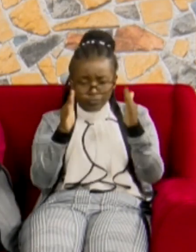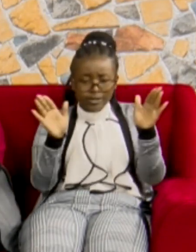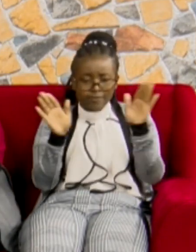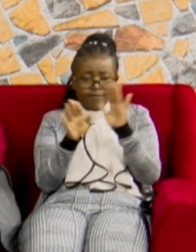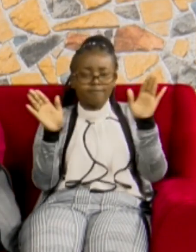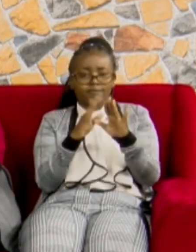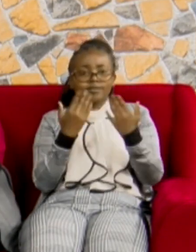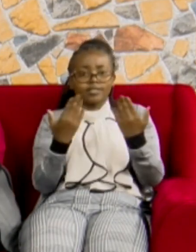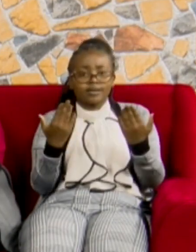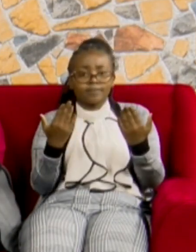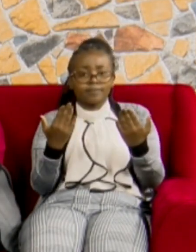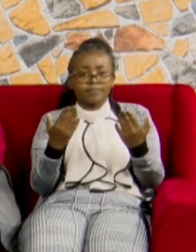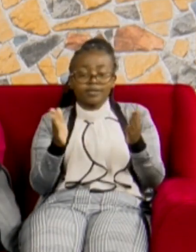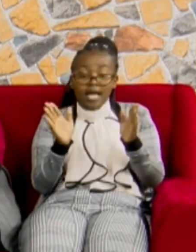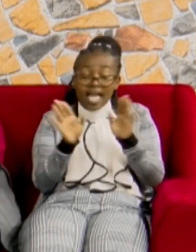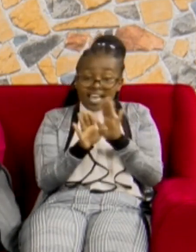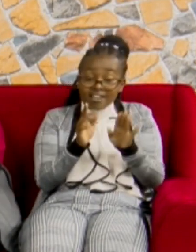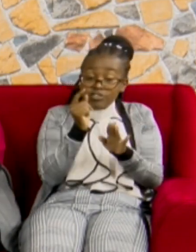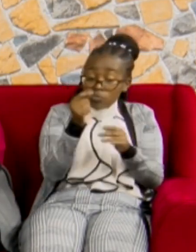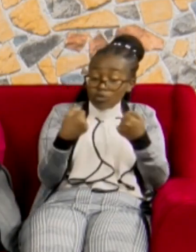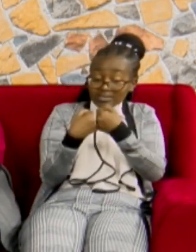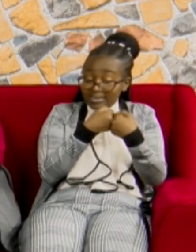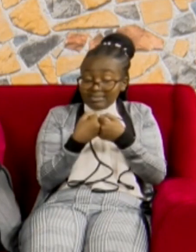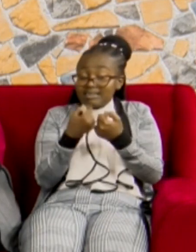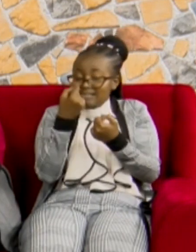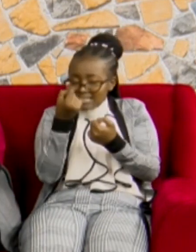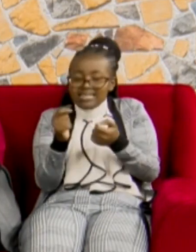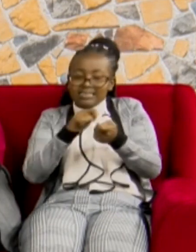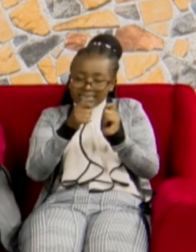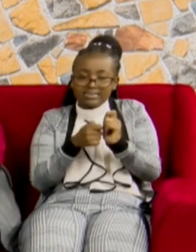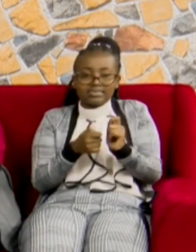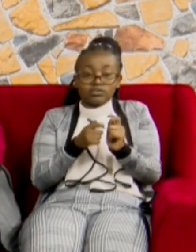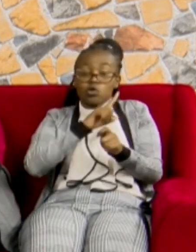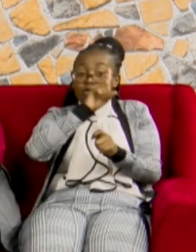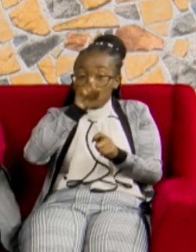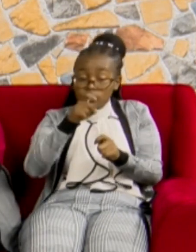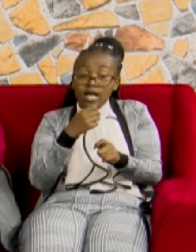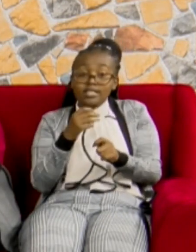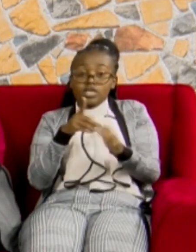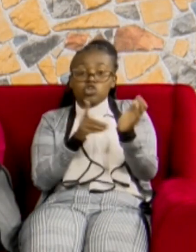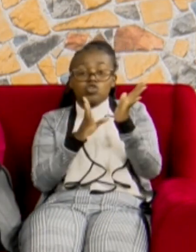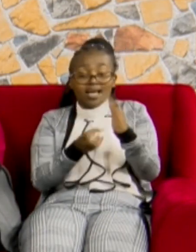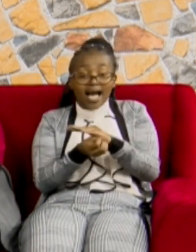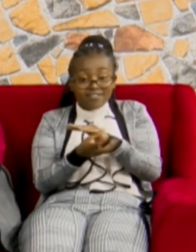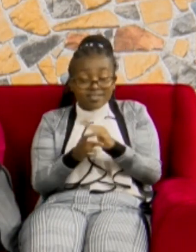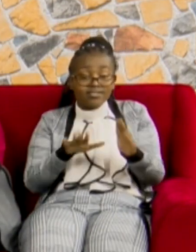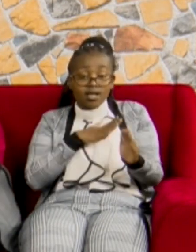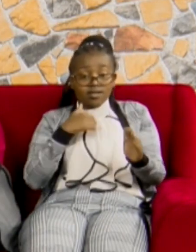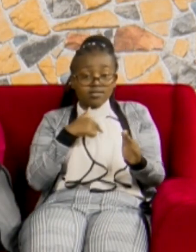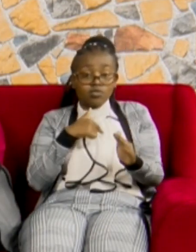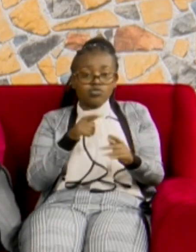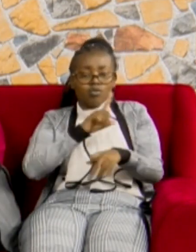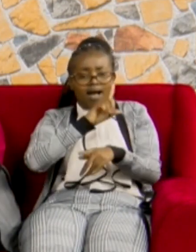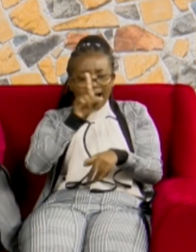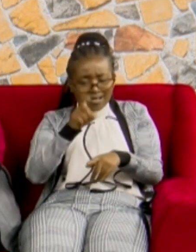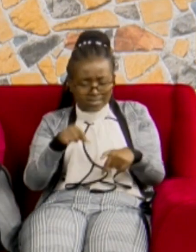every little thing, every small milestone. If anything changes in your child, there are the questions that Dr. has advised that we should actually ask